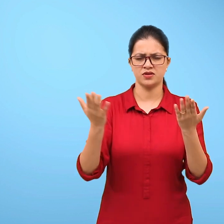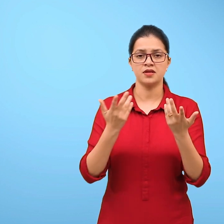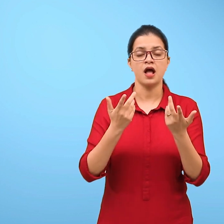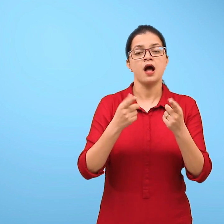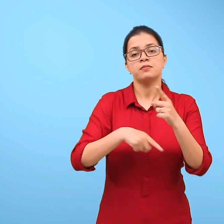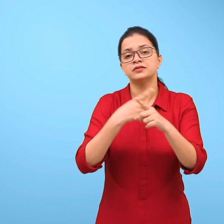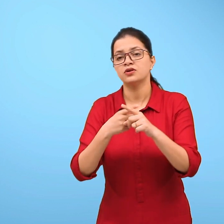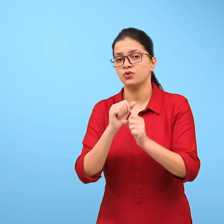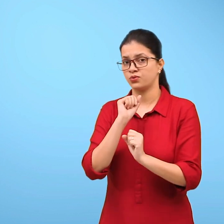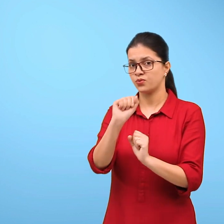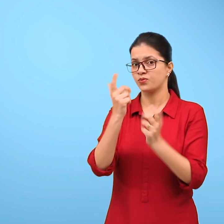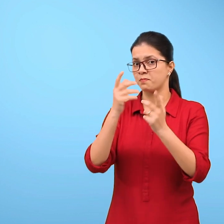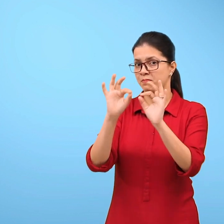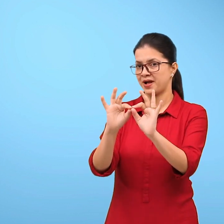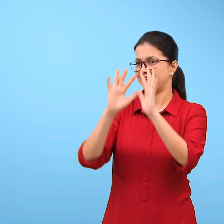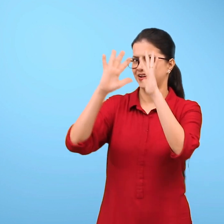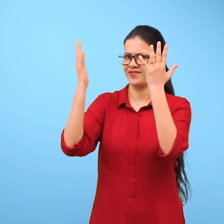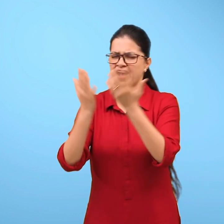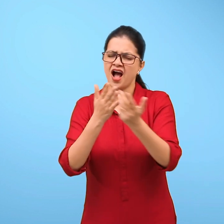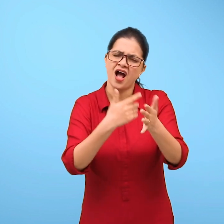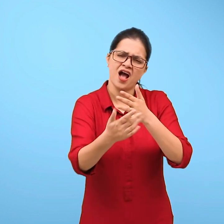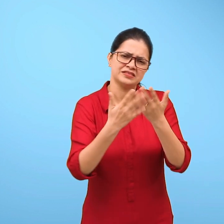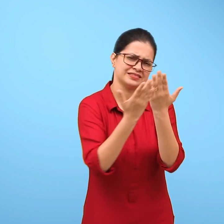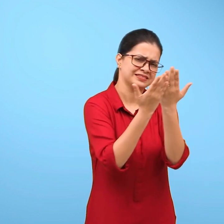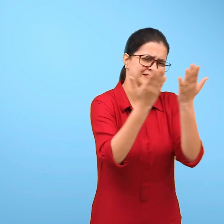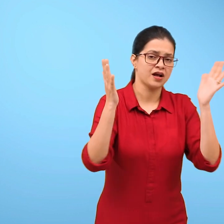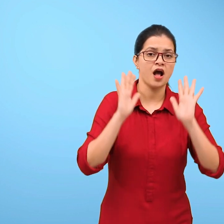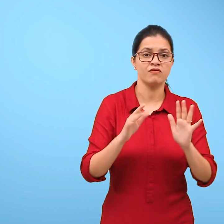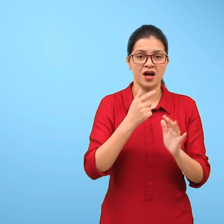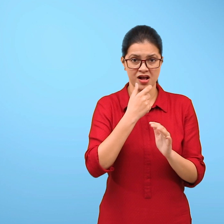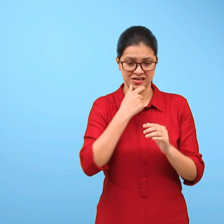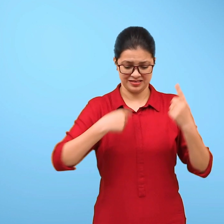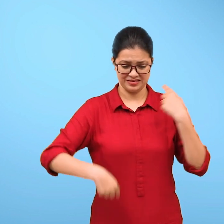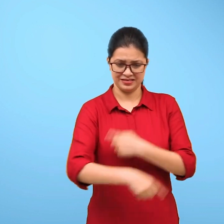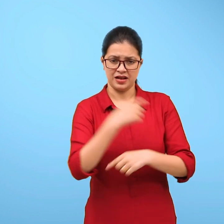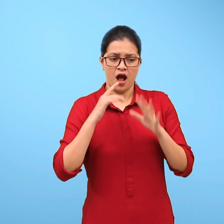Did you or anyone in your family ever have an X-ray of any part of your body taken?